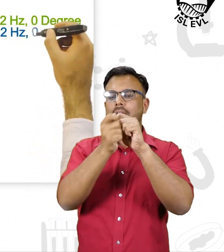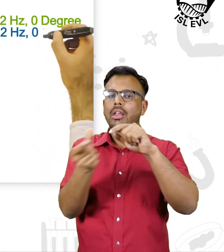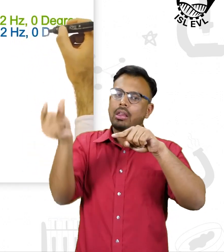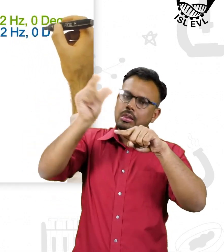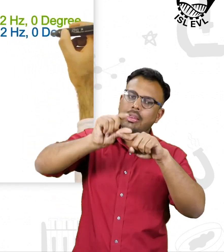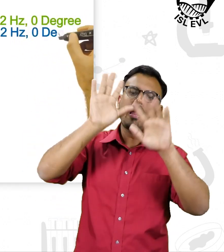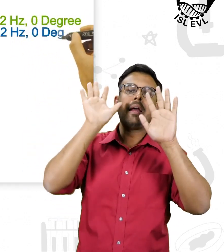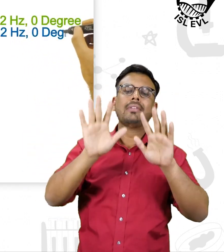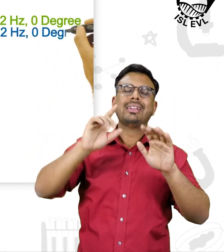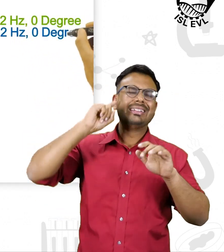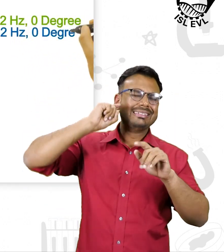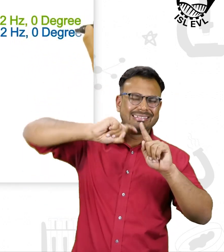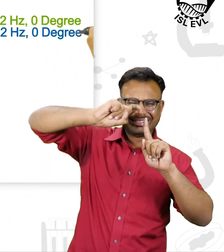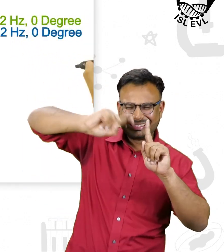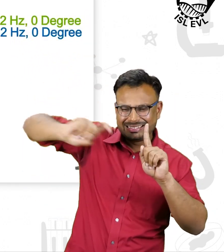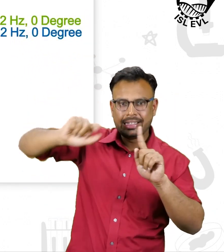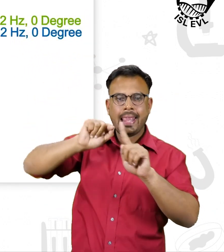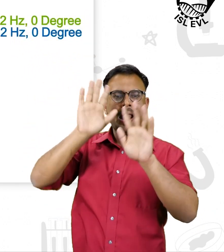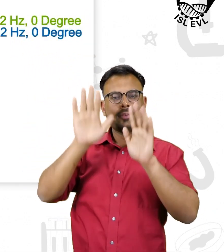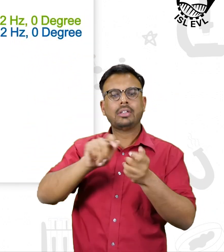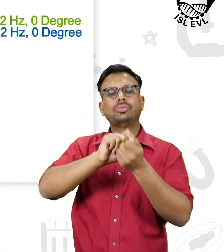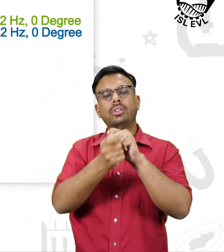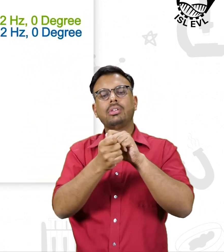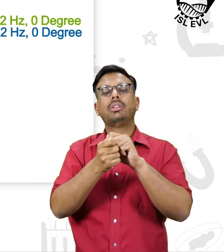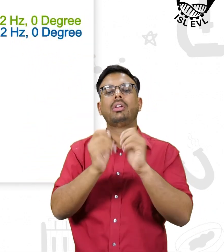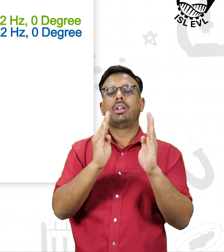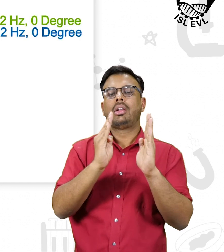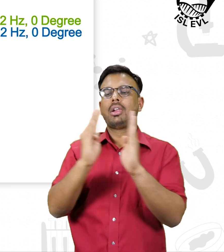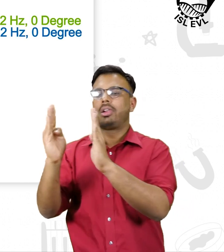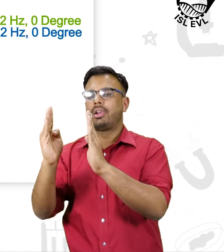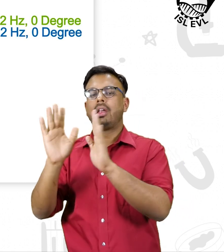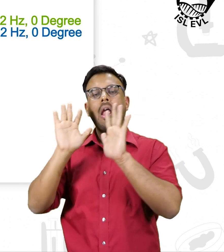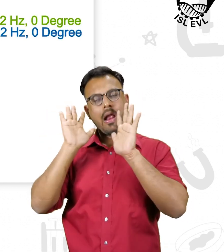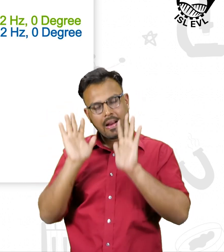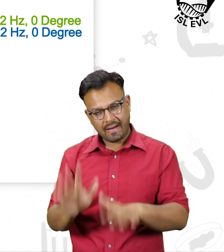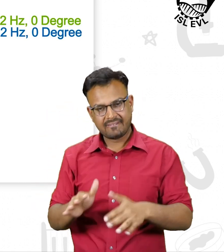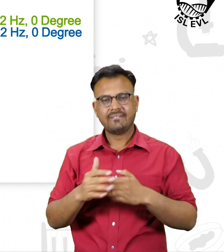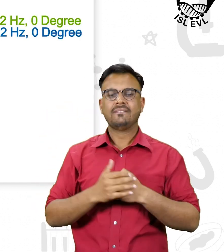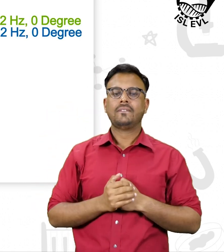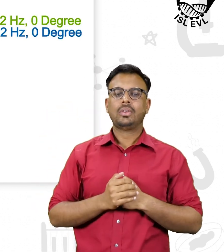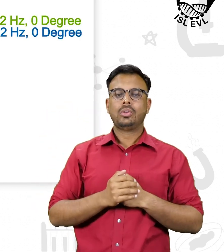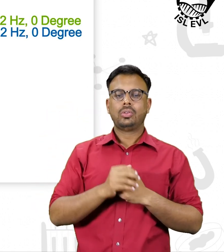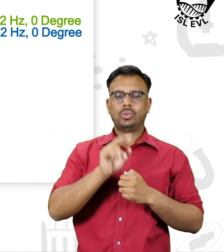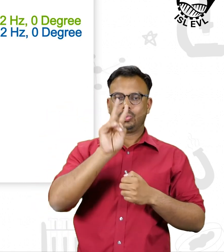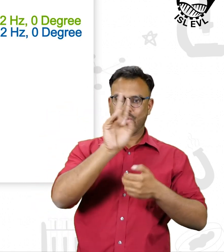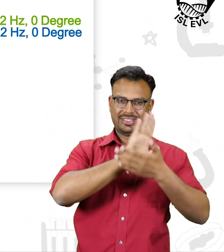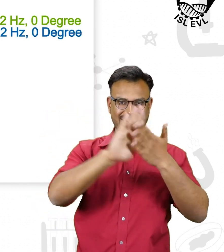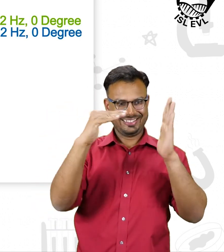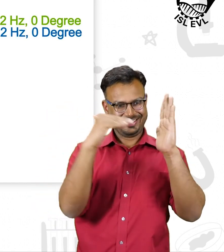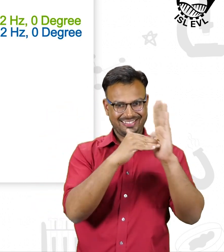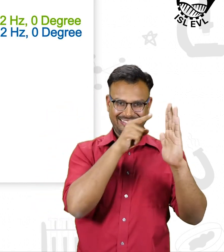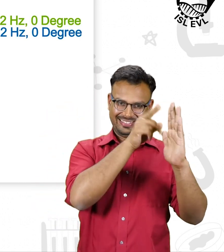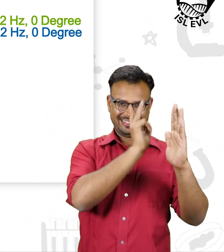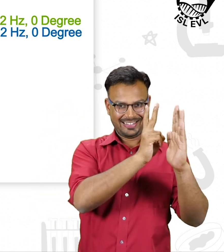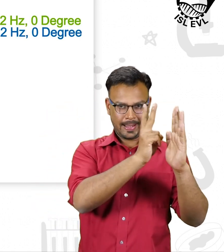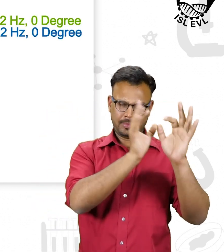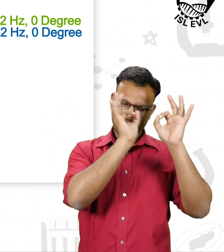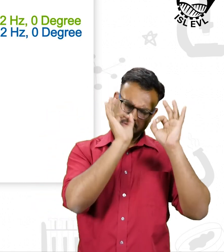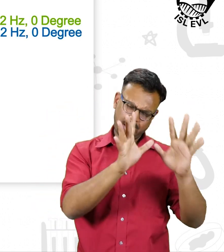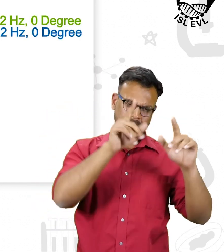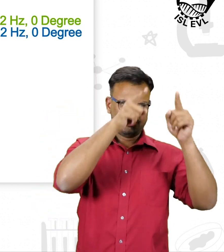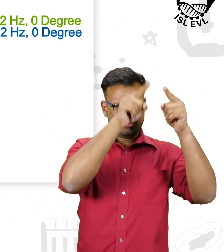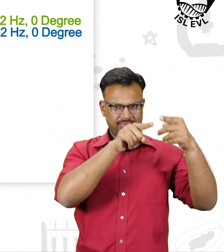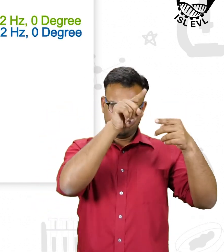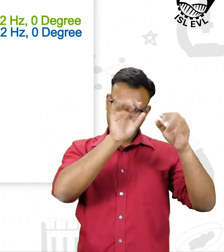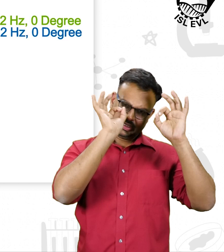to minus 20 degrees for each time period. We can see in the phase difference plot this random phase noise of